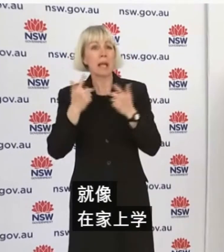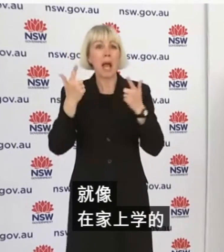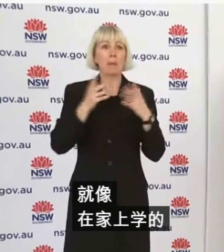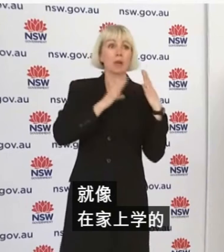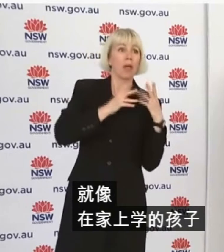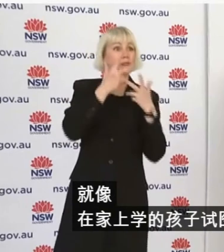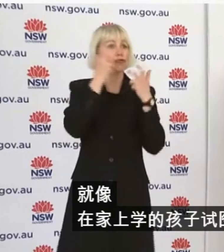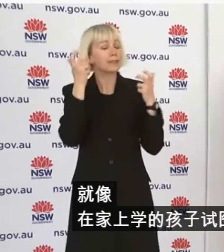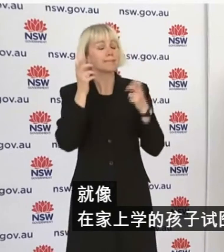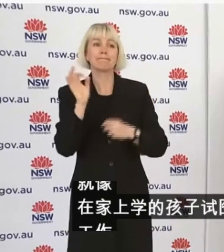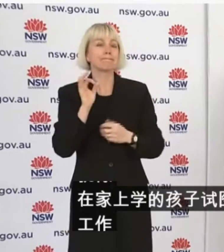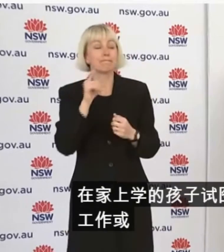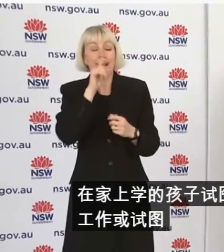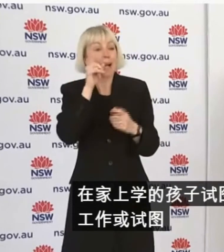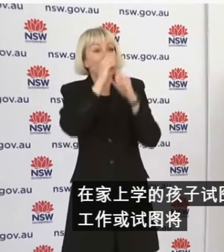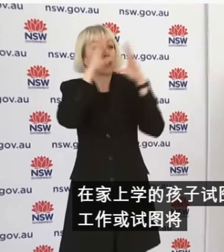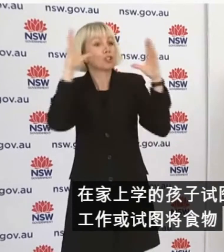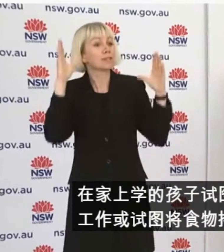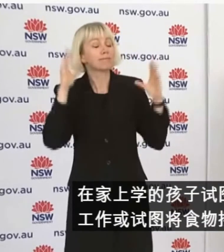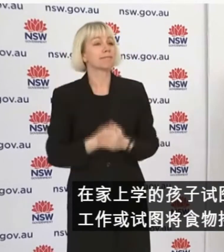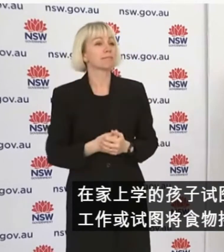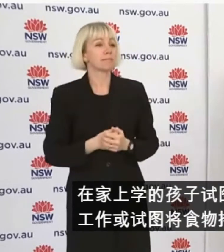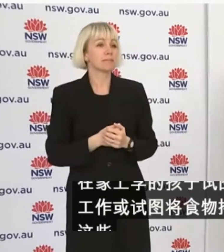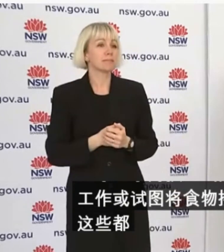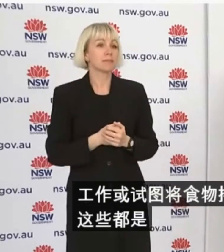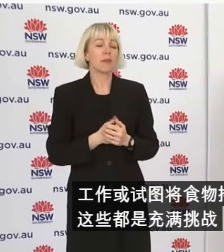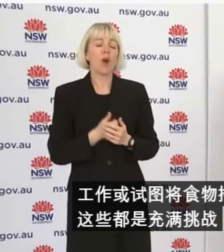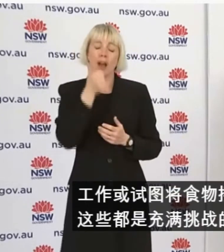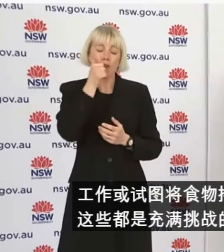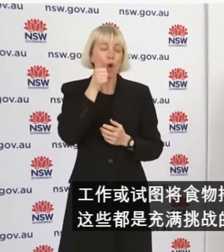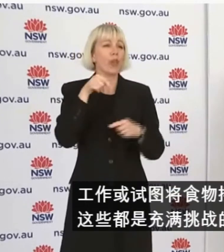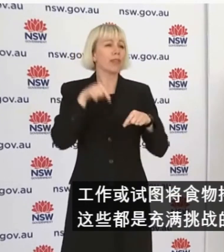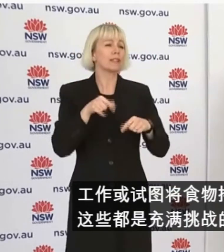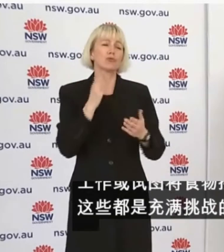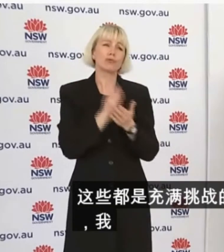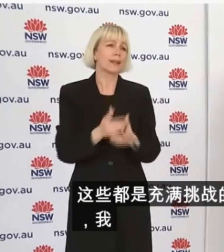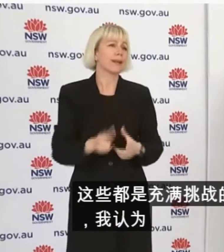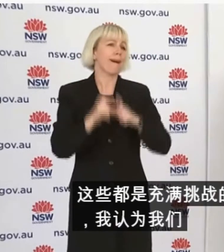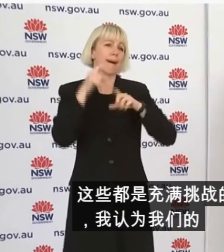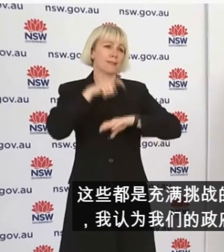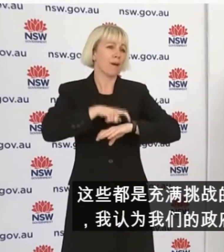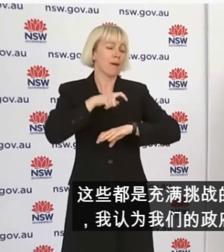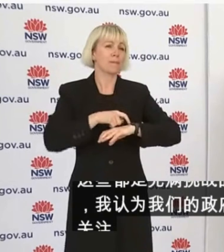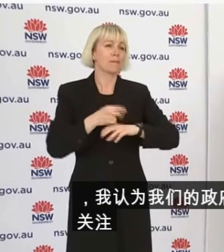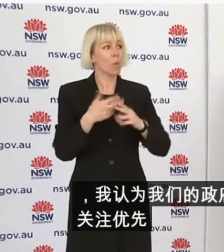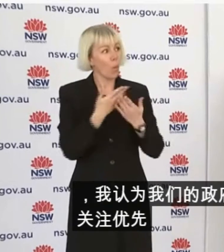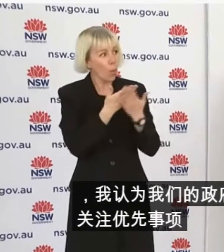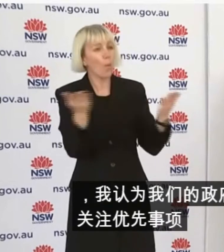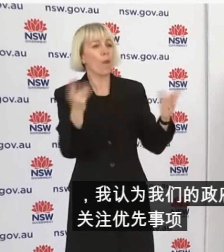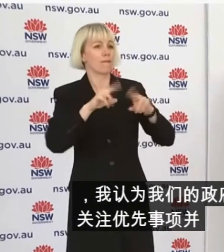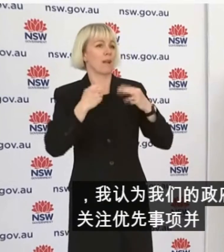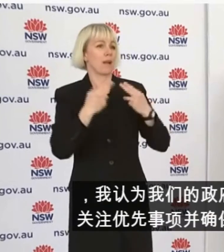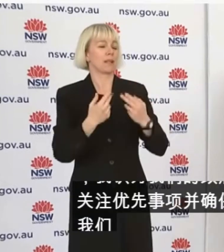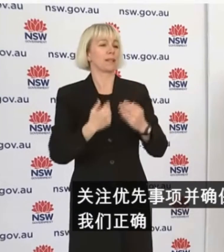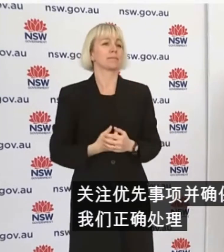homeschooling kids, trying to hold down a job or trying to put food on the table. These are challenging times, and I think our government needs to focus on the